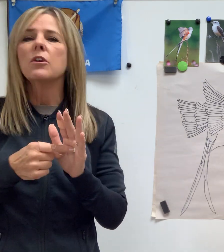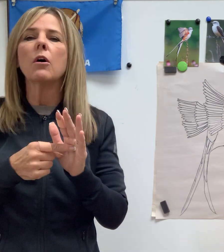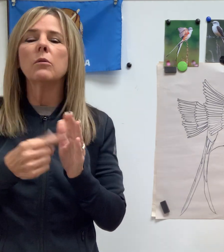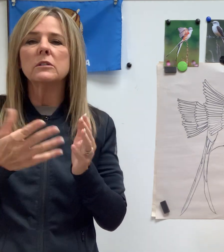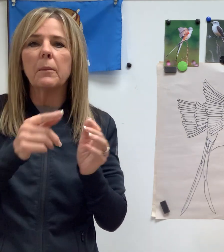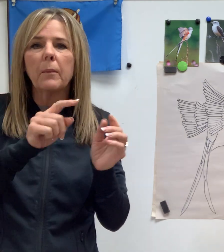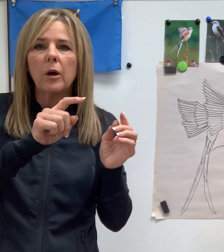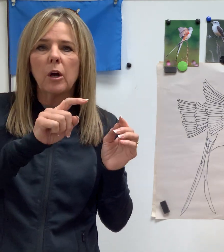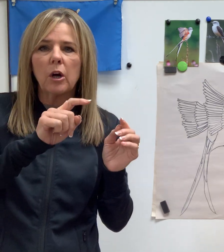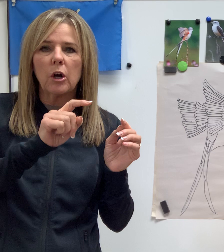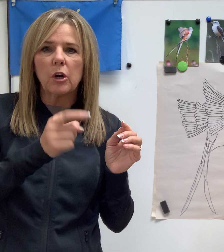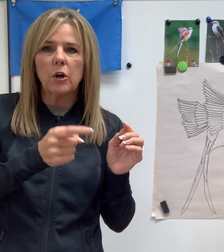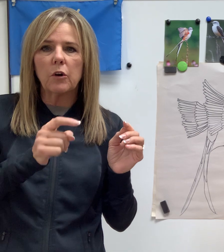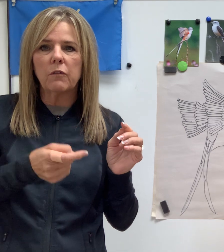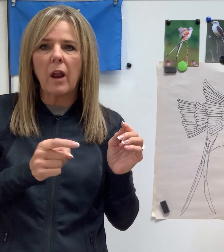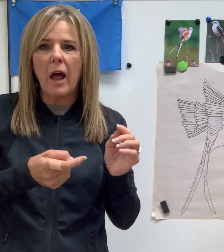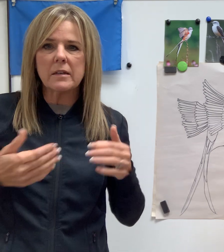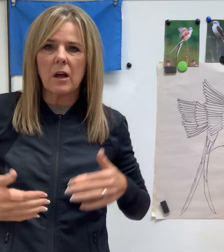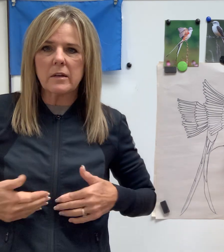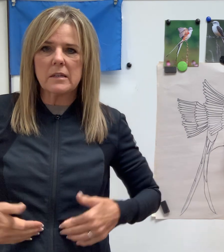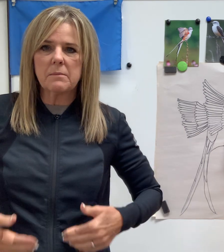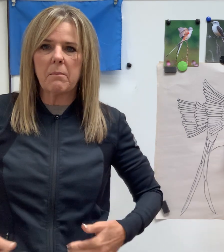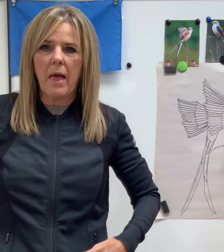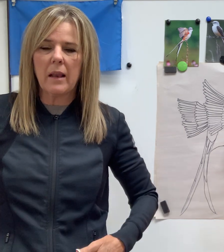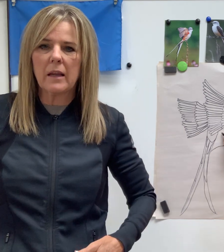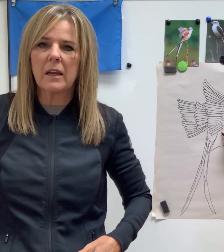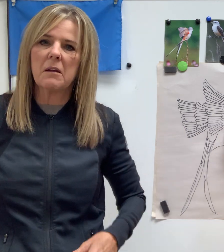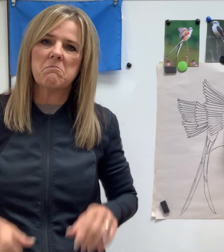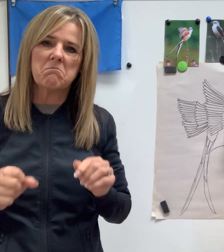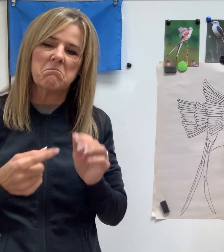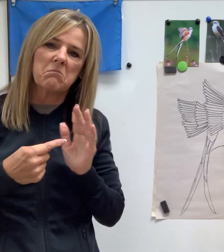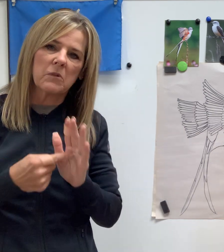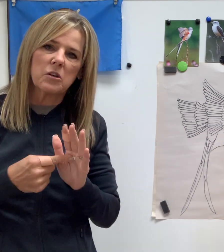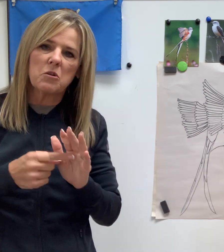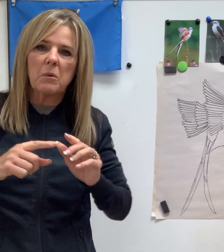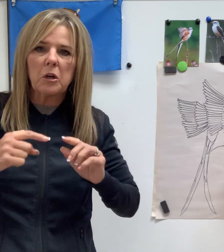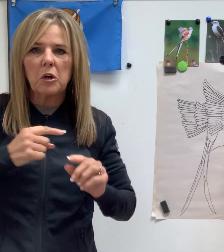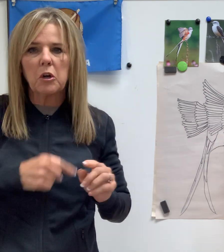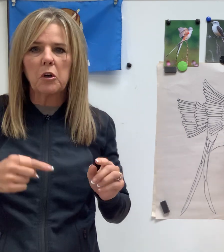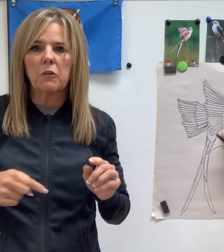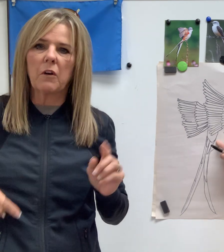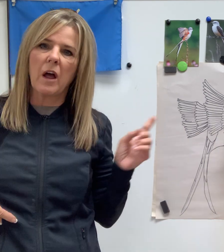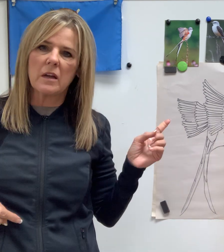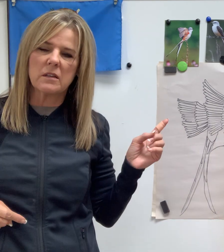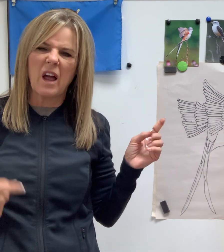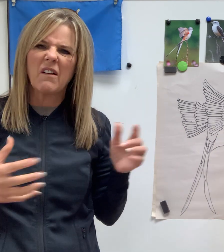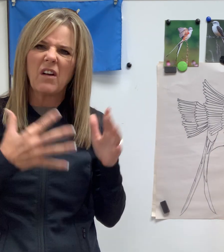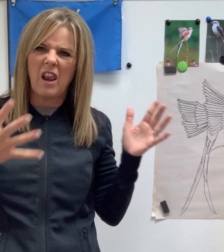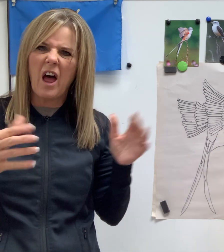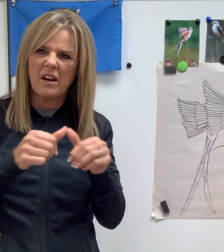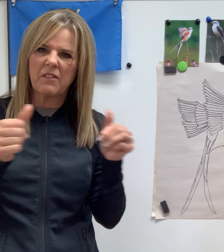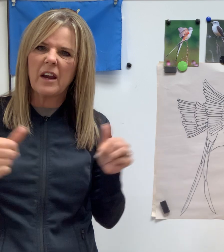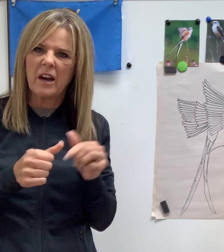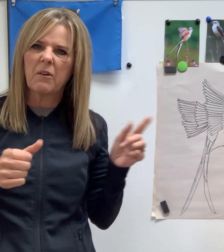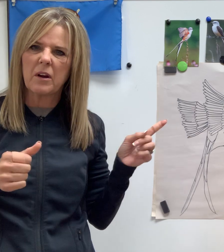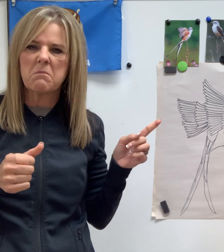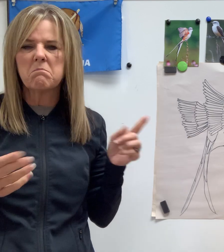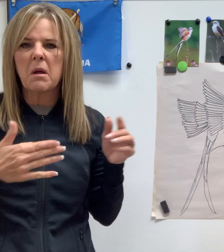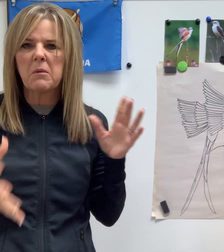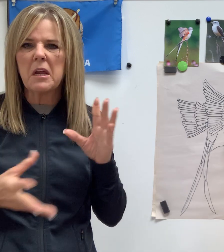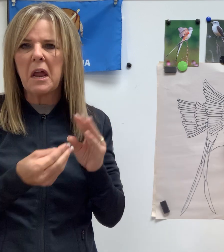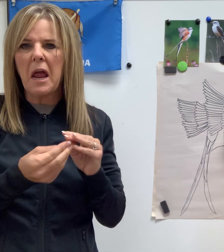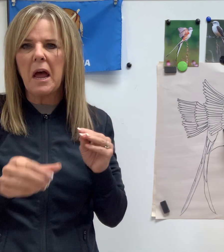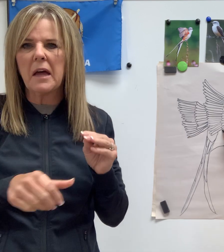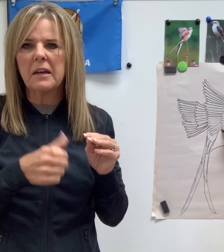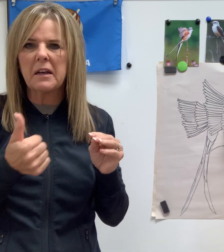curve lines along his belly. I could show a few curve lines back here. I've got a lot of space right here. I think I'm gonna add